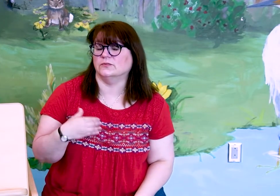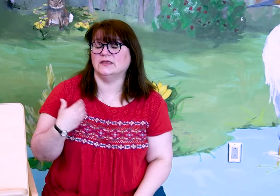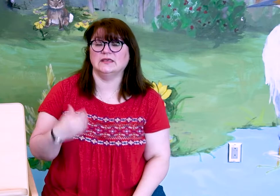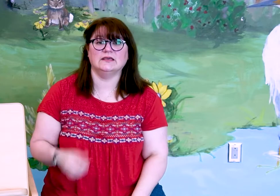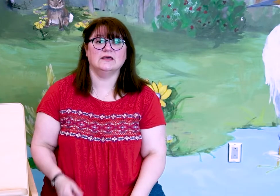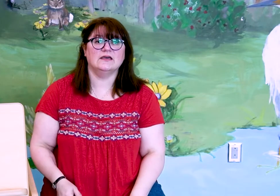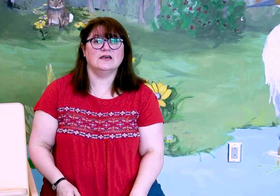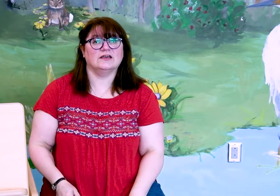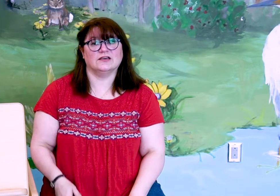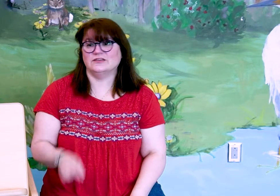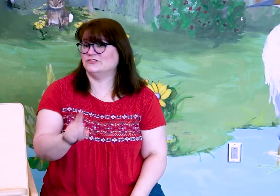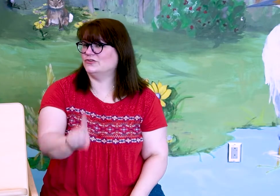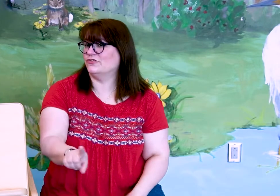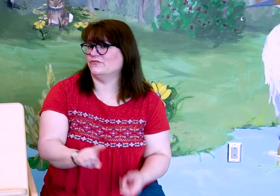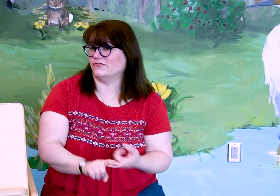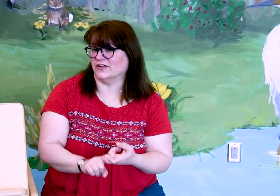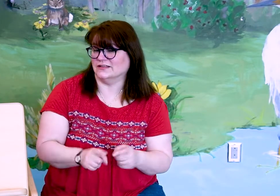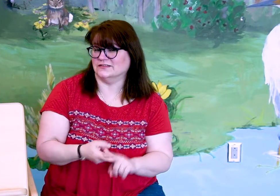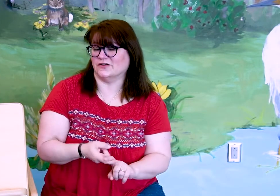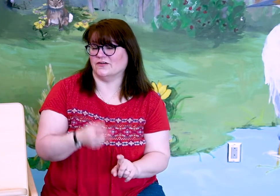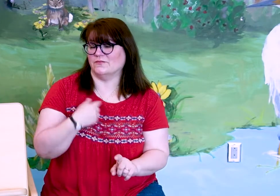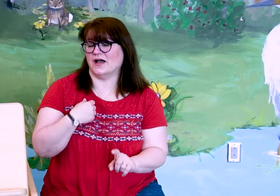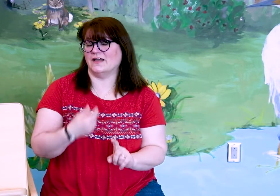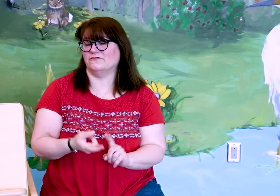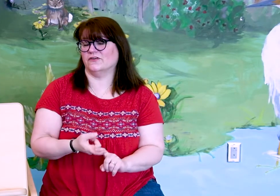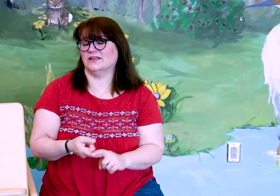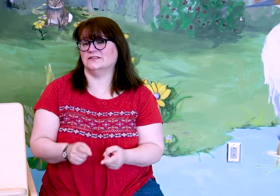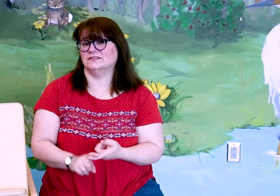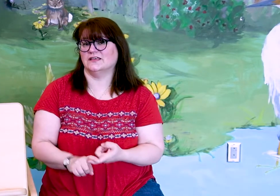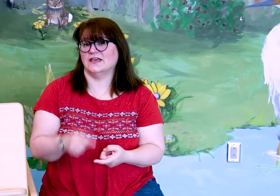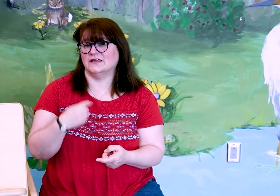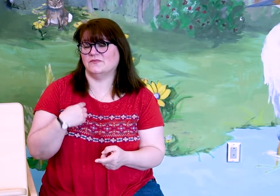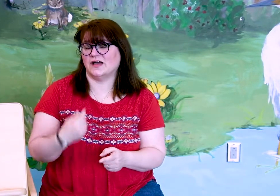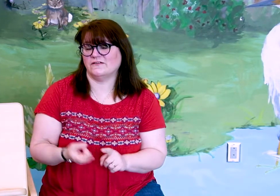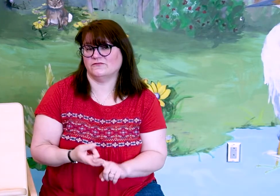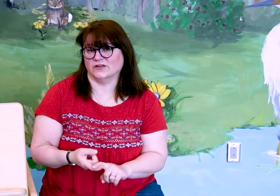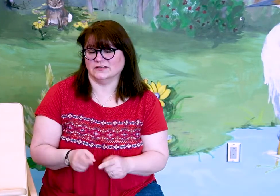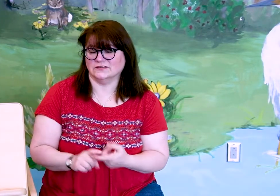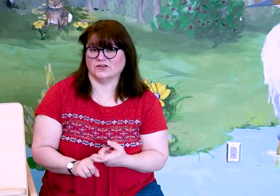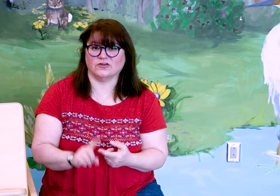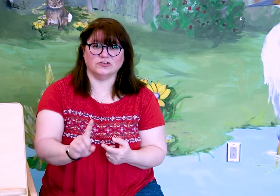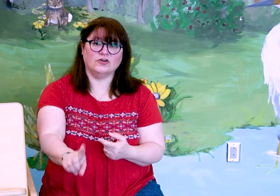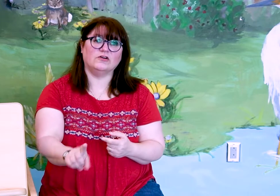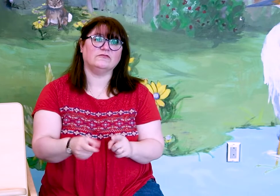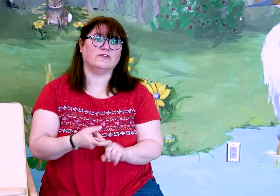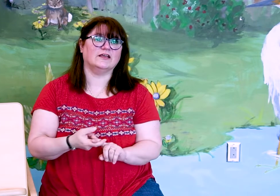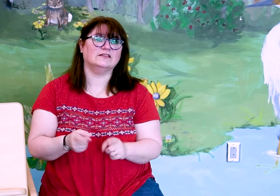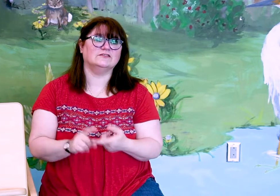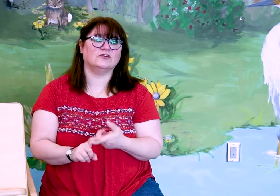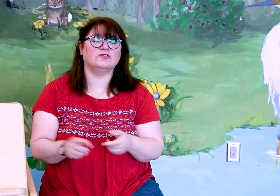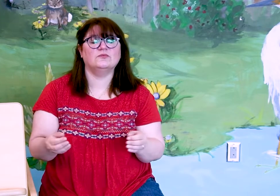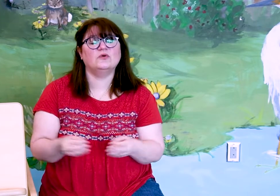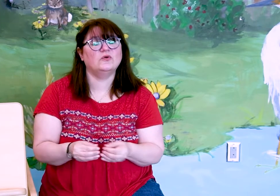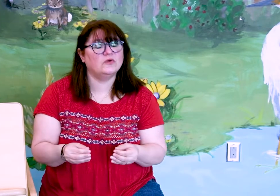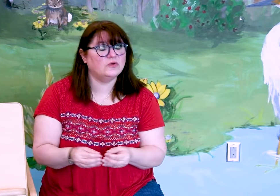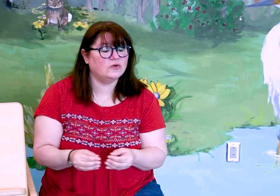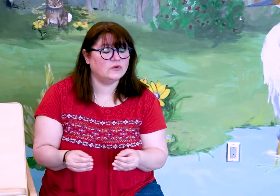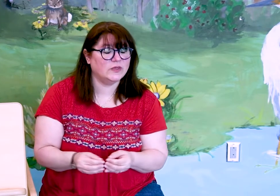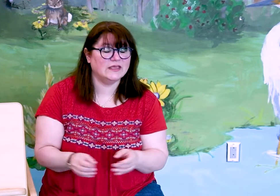be. Cause your friends are my friends and my friends are your friends. Oh the more we get